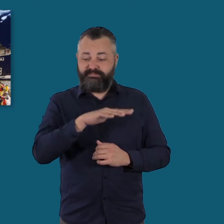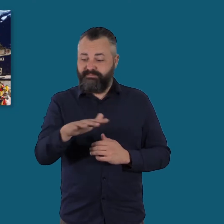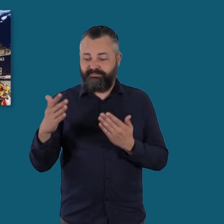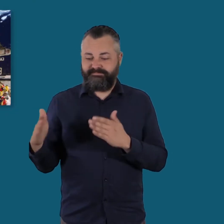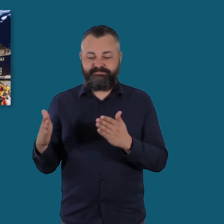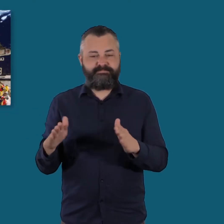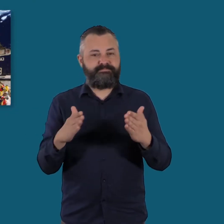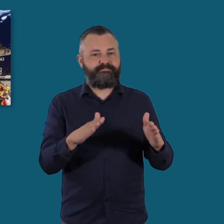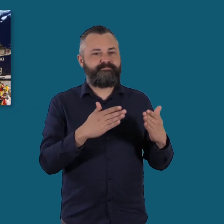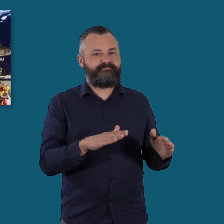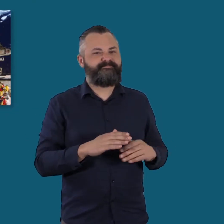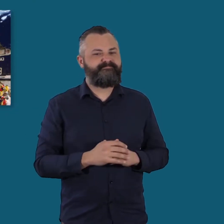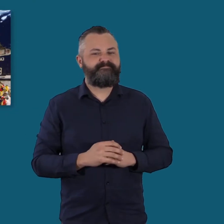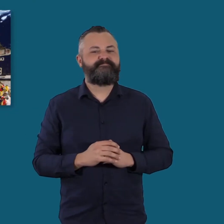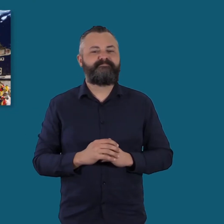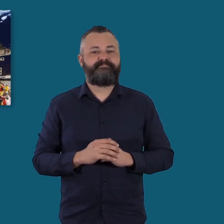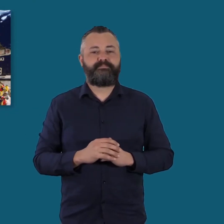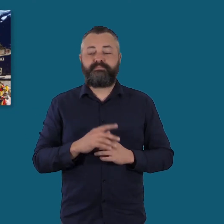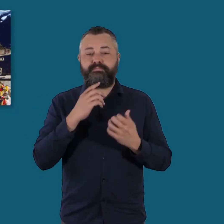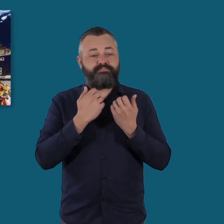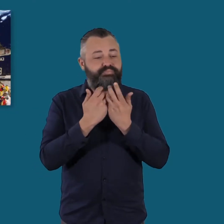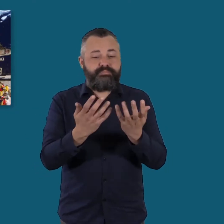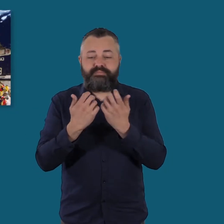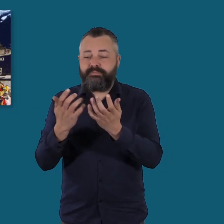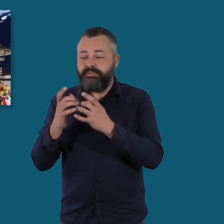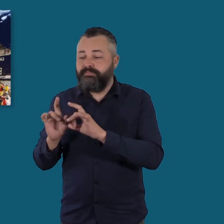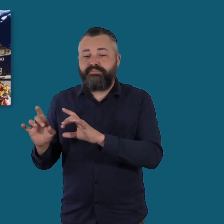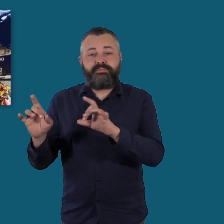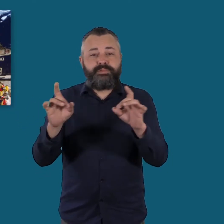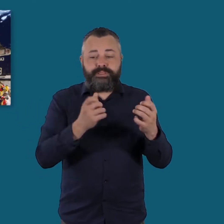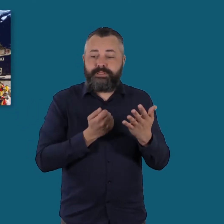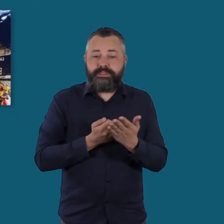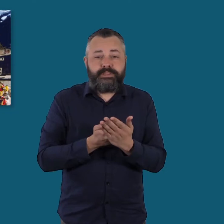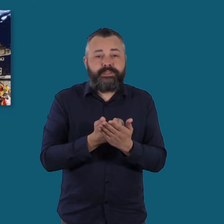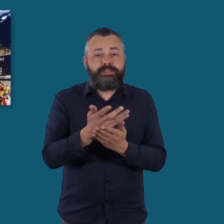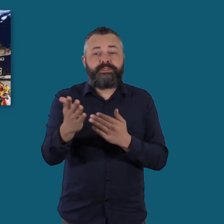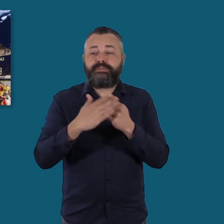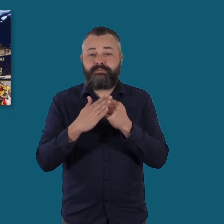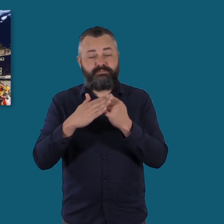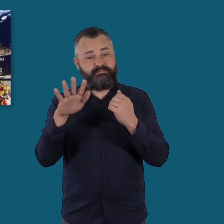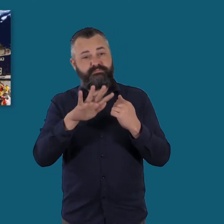18 lives were lost, significant infrastructure damage was caused, and the final cost exceeded $40 million.